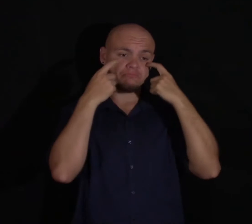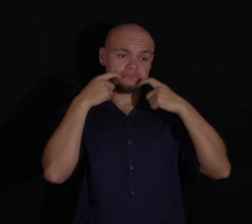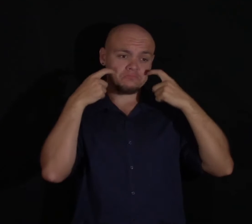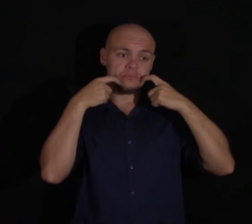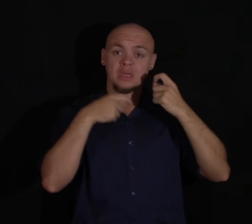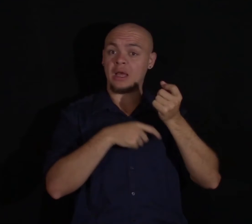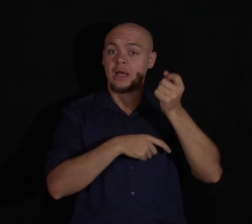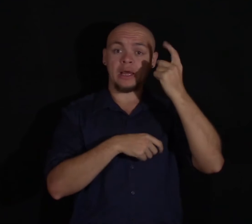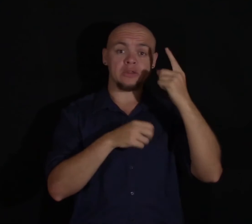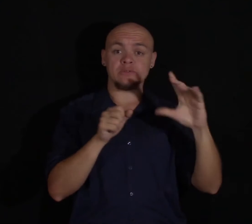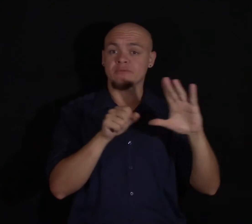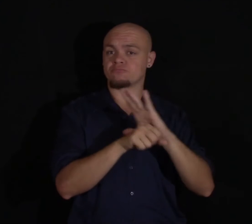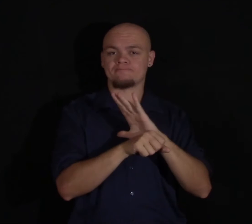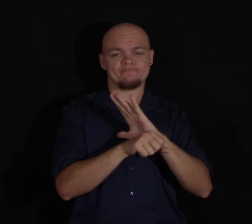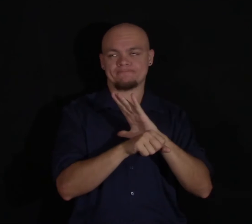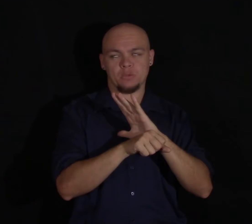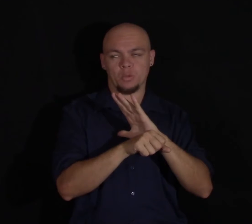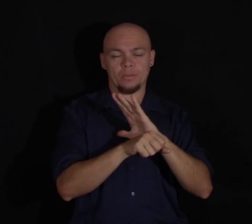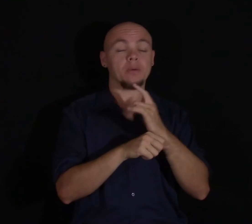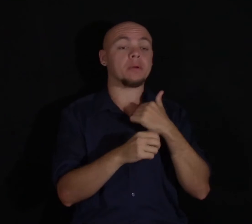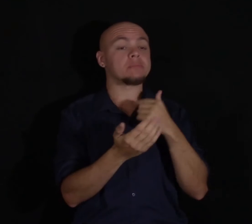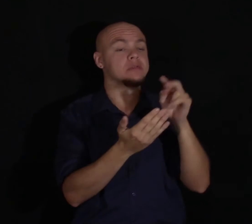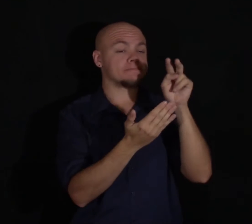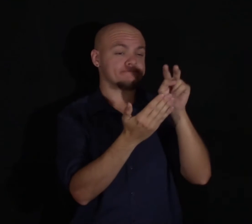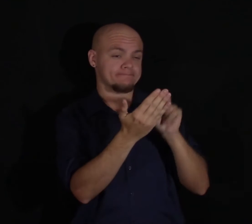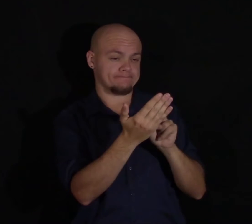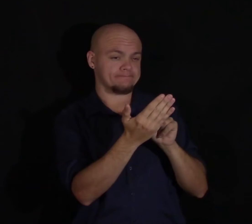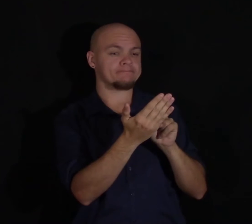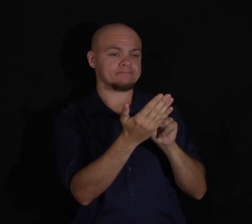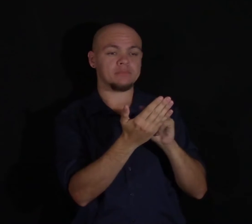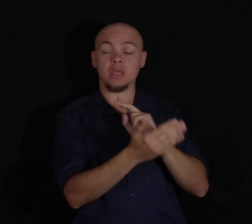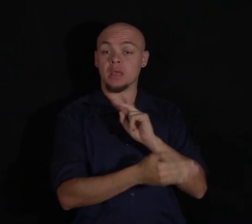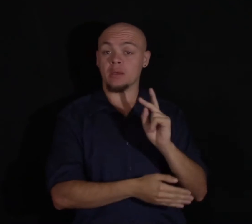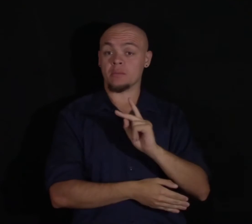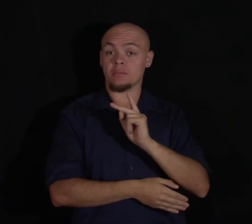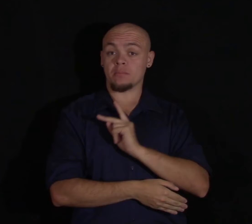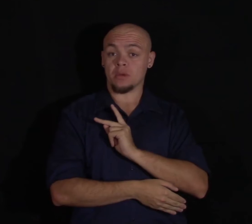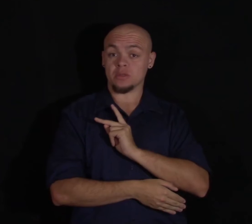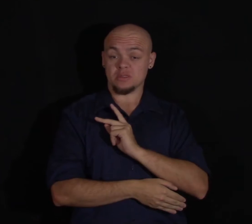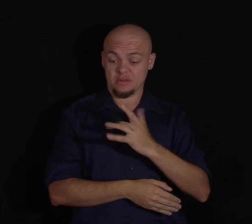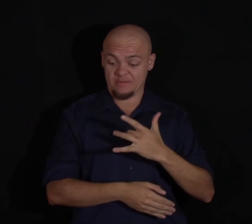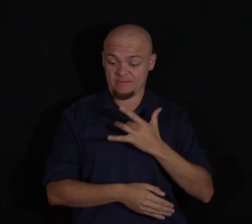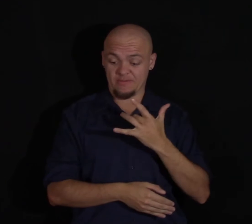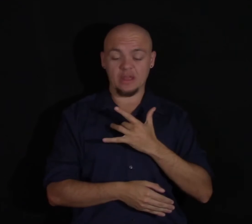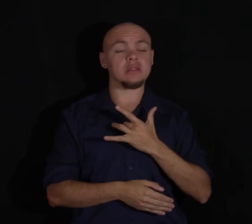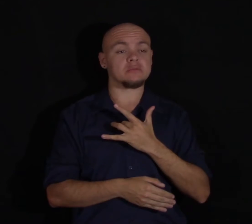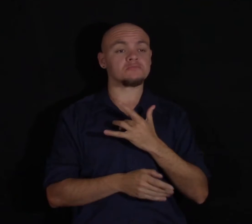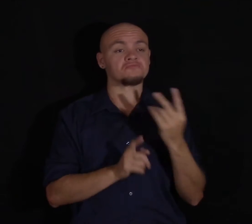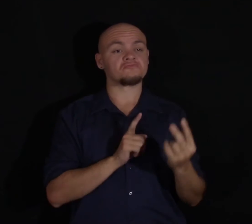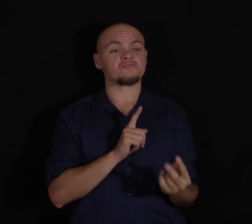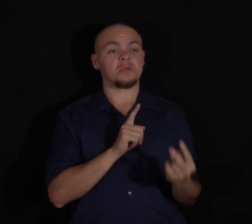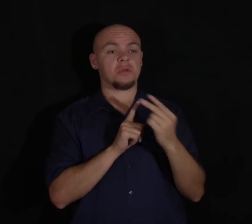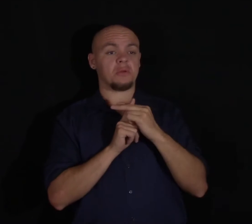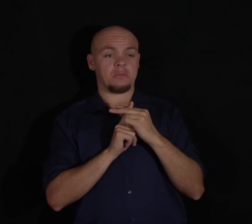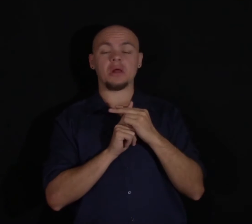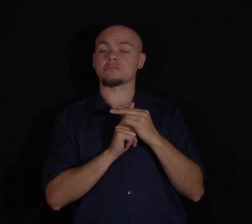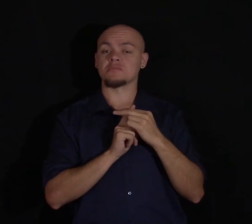As I read, however, I applied much personally to my own feelings and conditions. I found